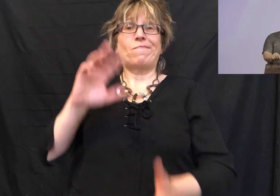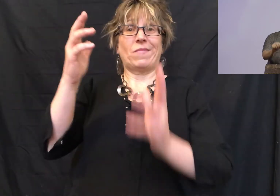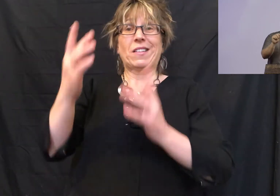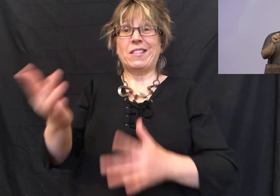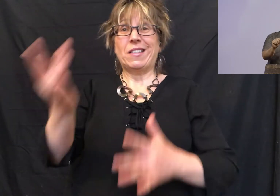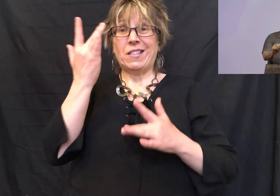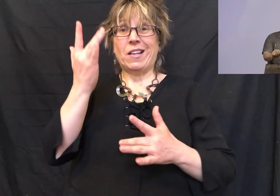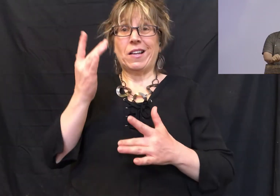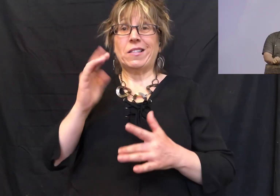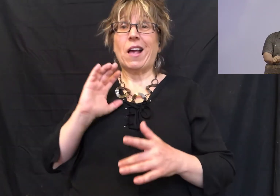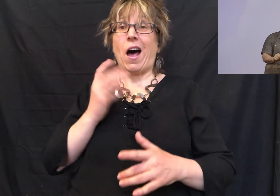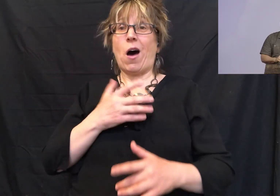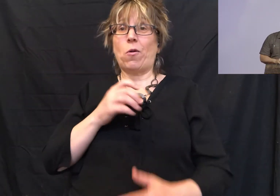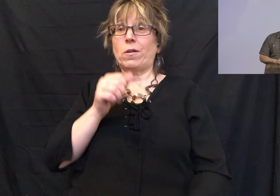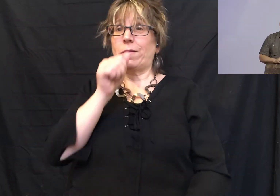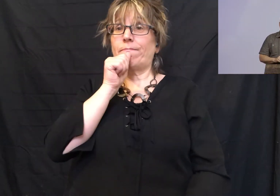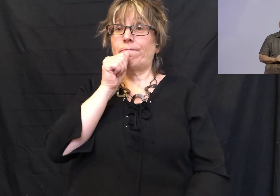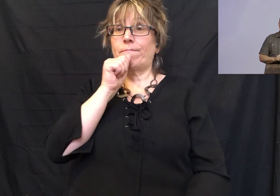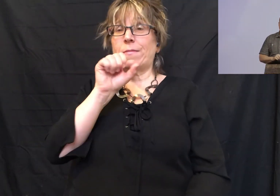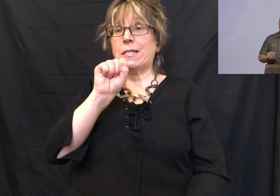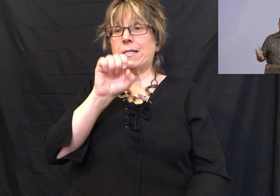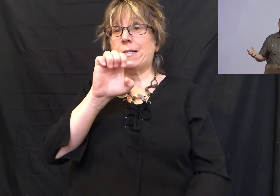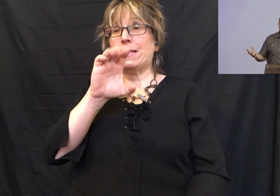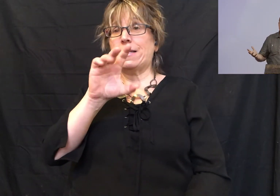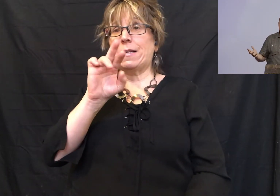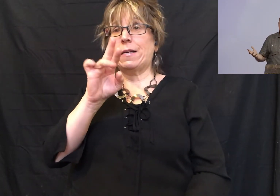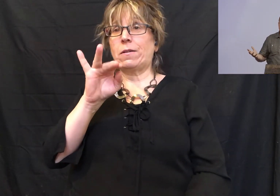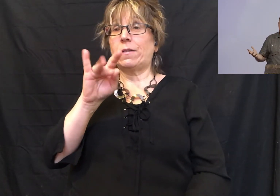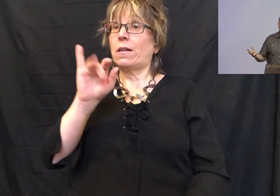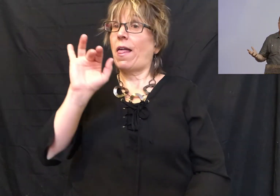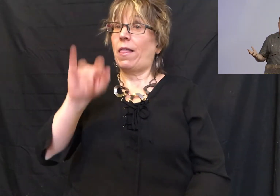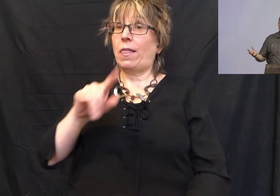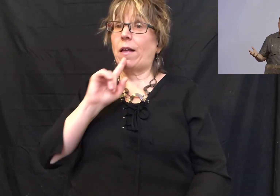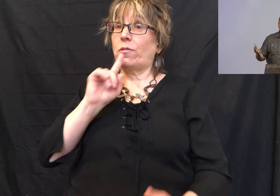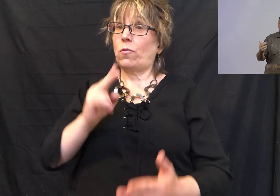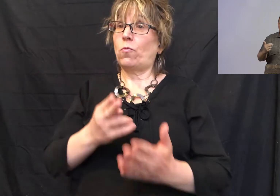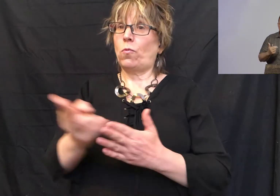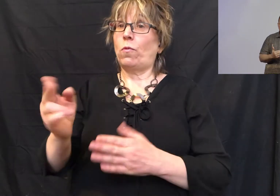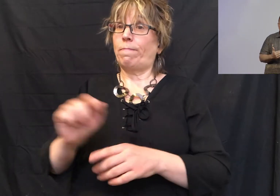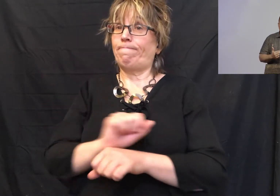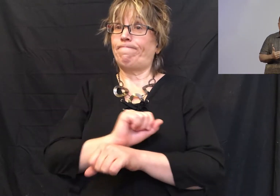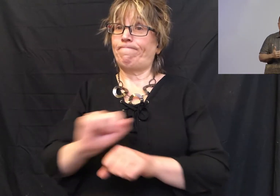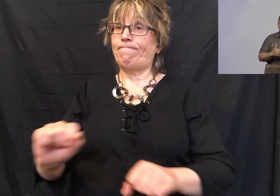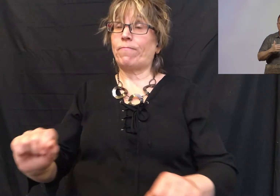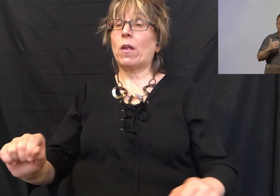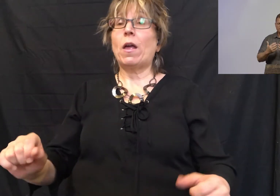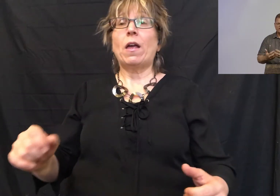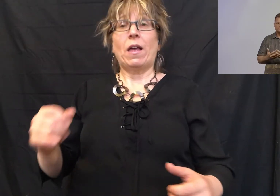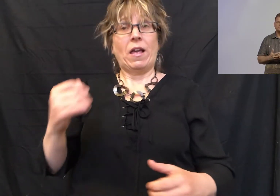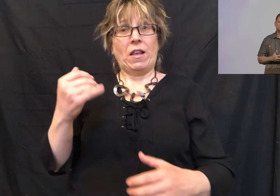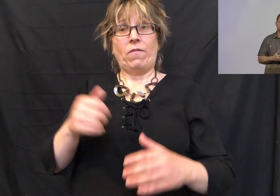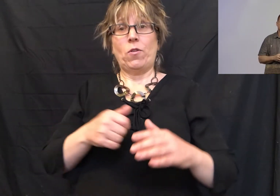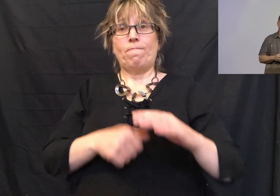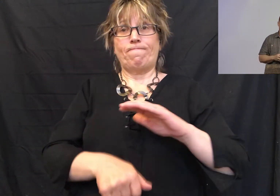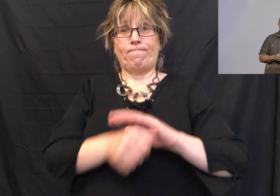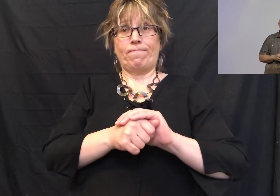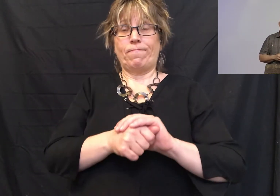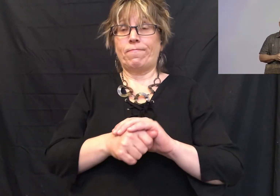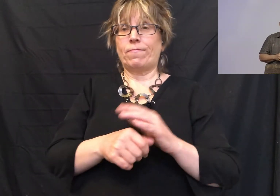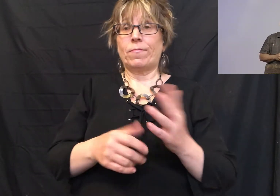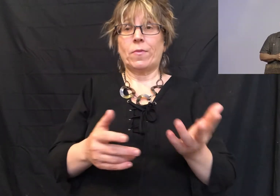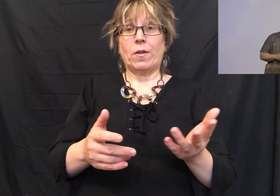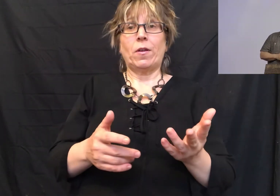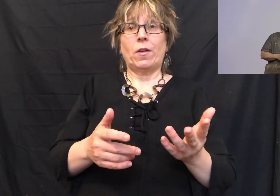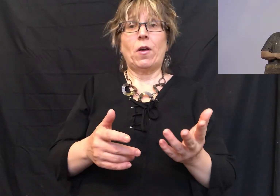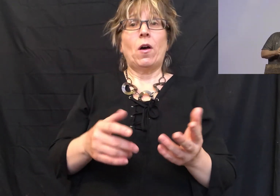as sick as our secrets. That's just the truth. The more you bury it, the more dangerous it is for your own